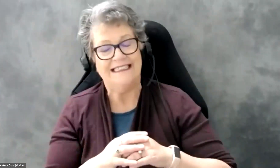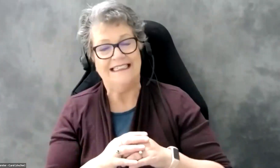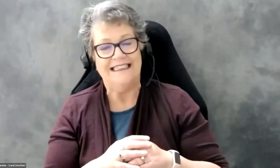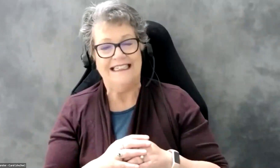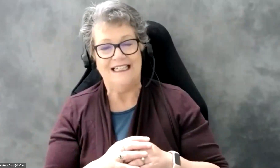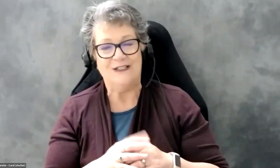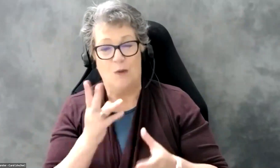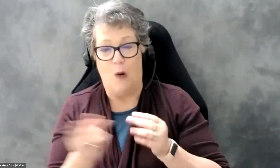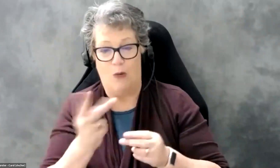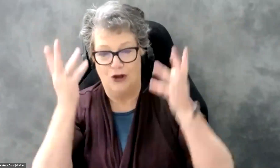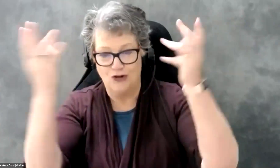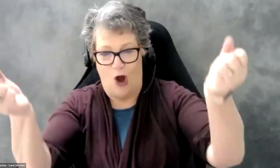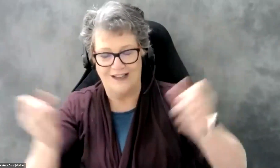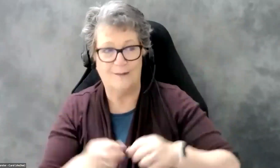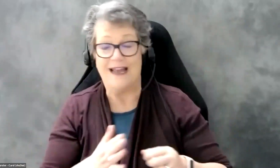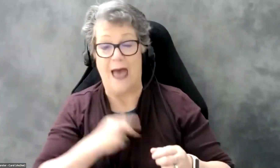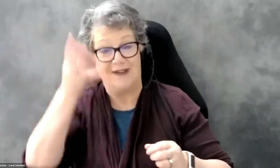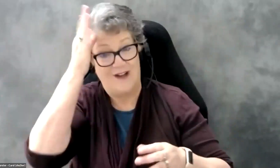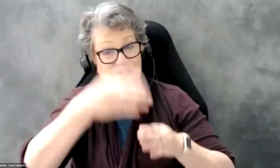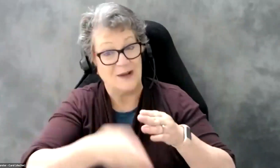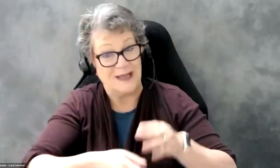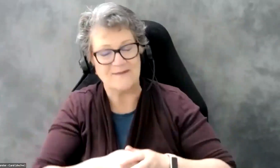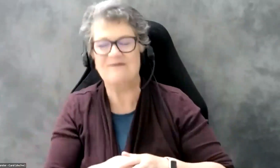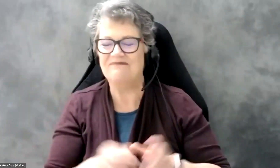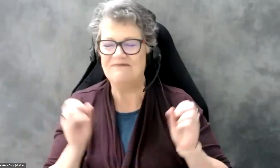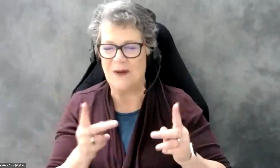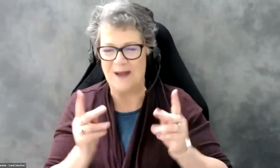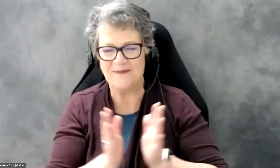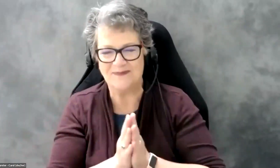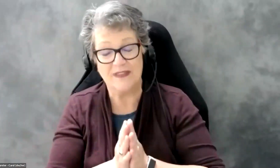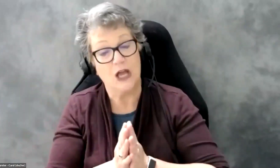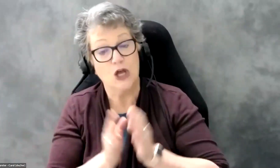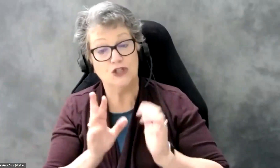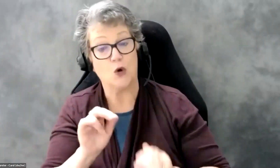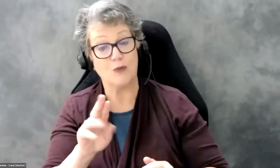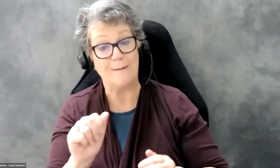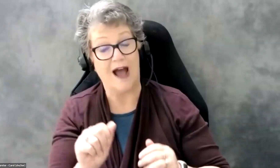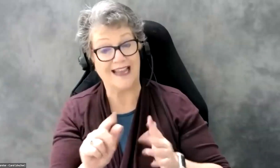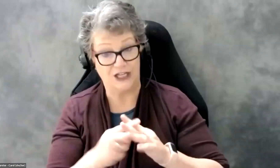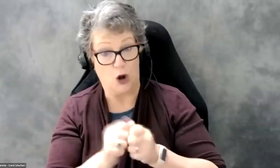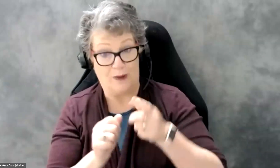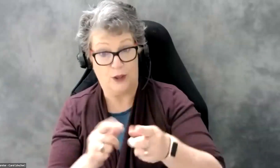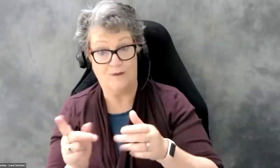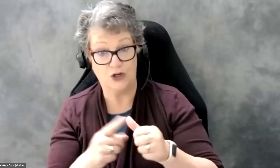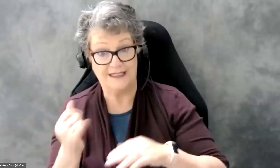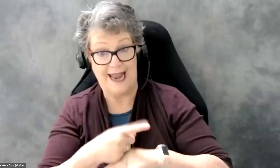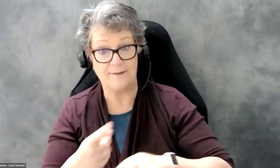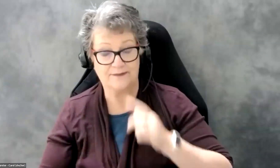so happy Father's Day weekend to folks as well. All right. So Rima, can I start off with you first as